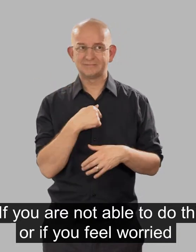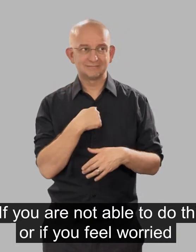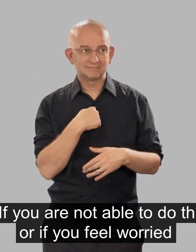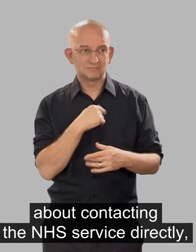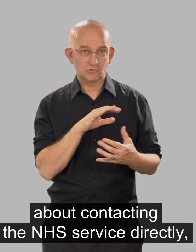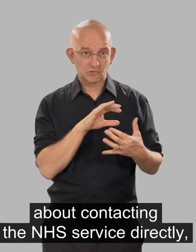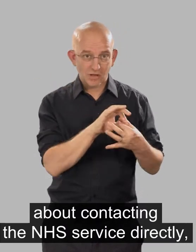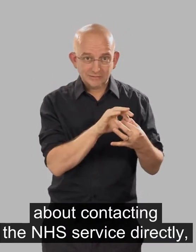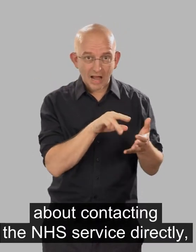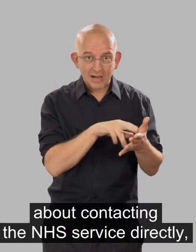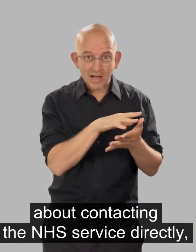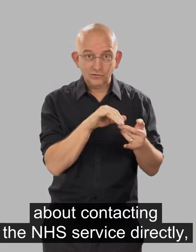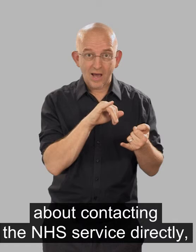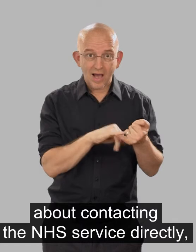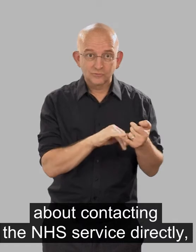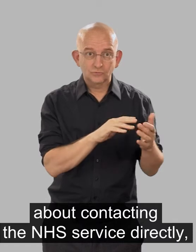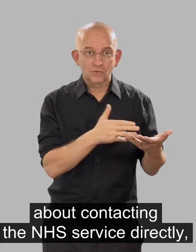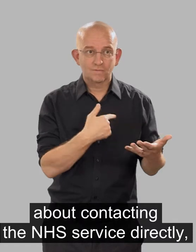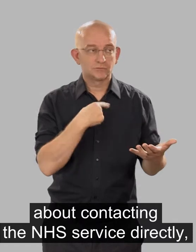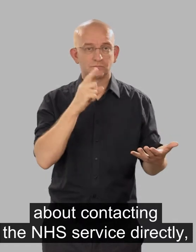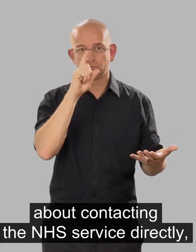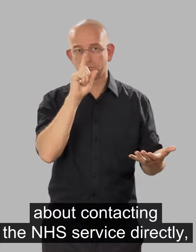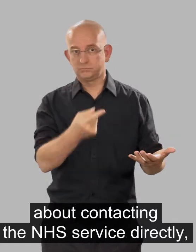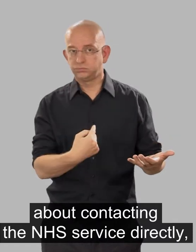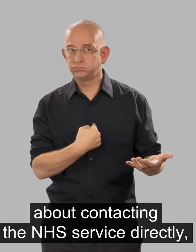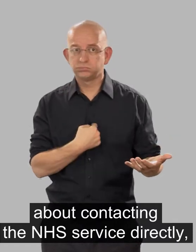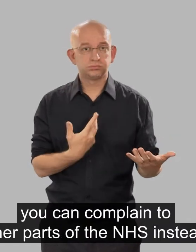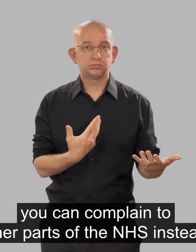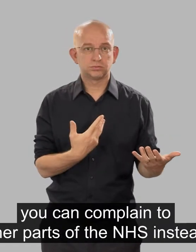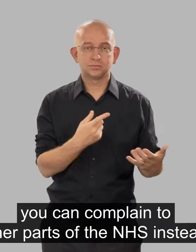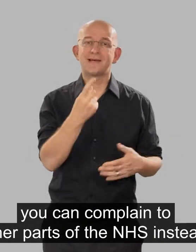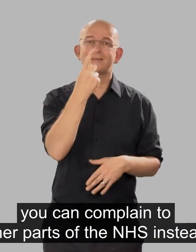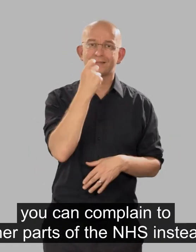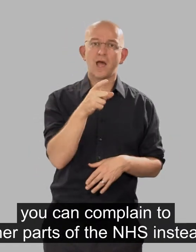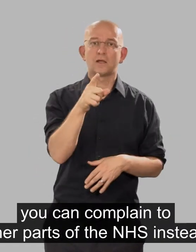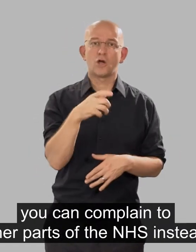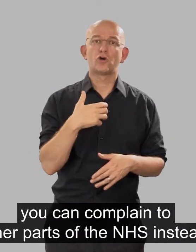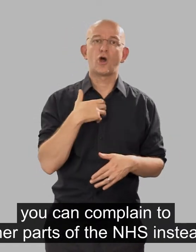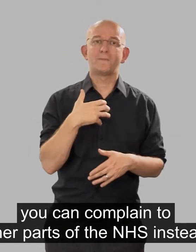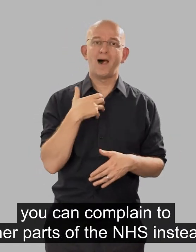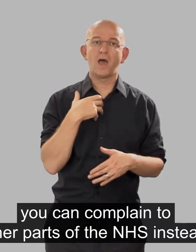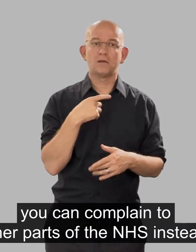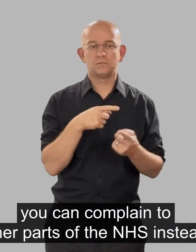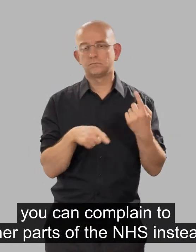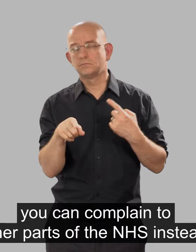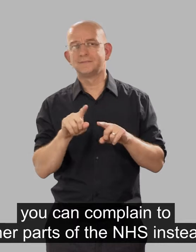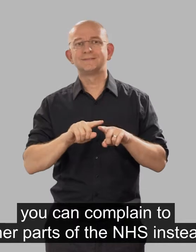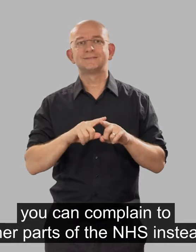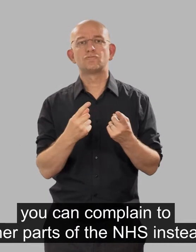feel worried about contacting the NHS service directly, you can complain to other parts of the